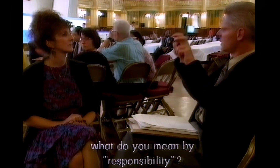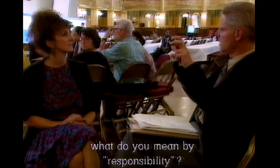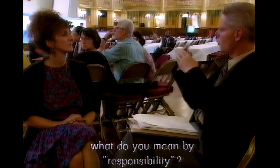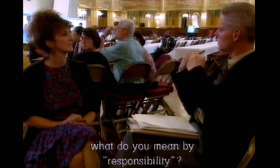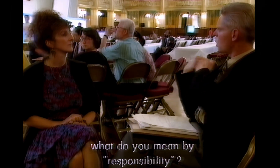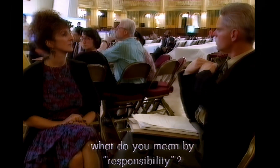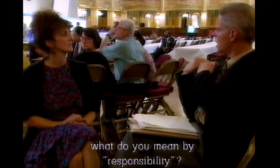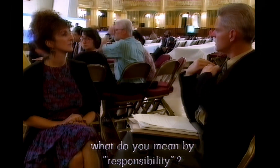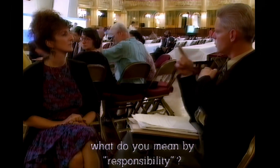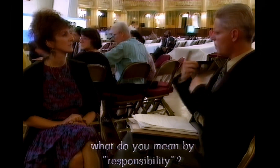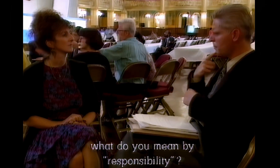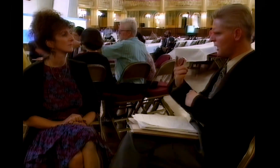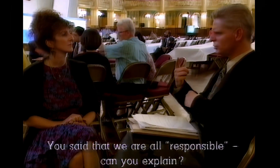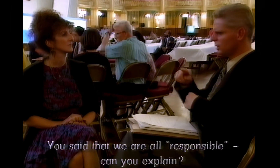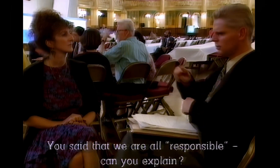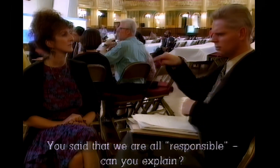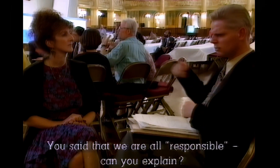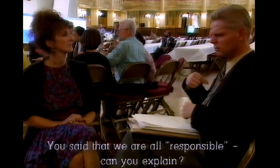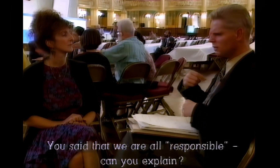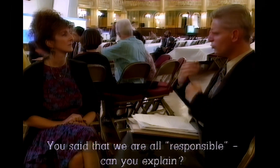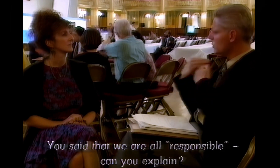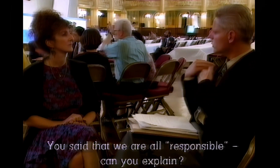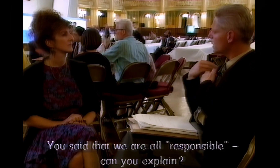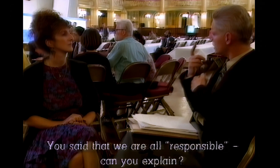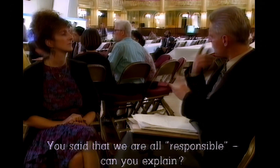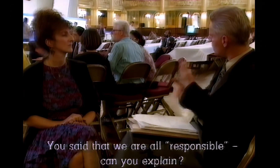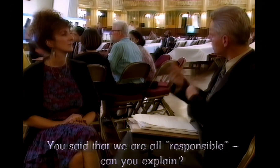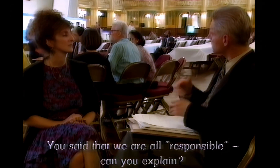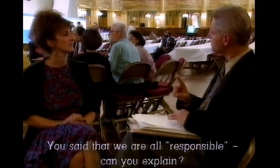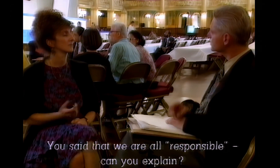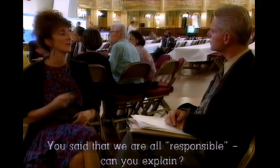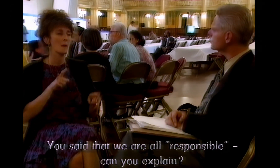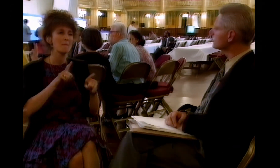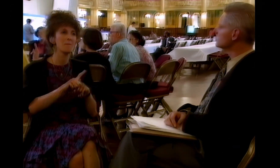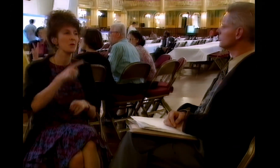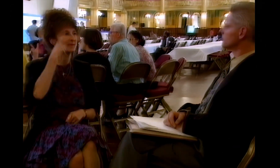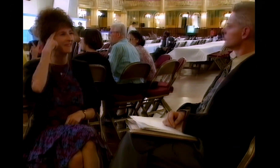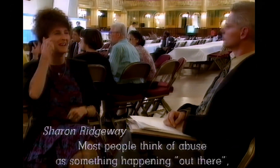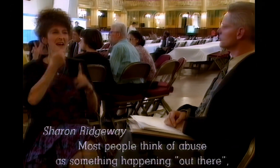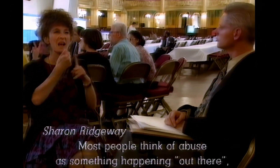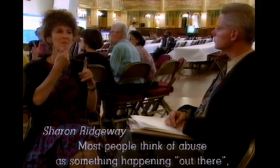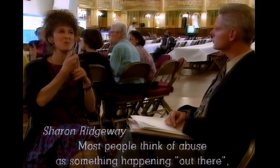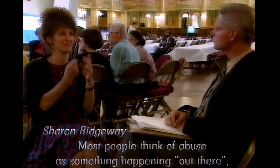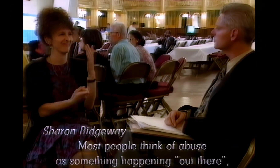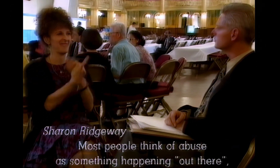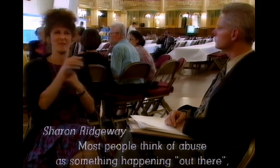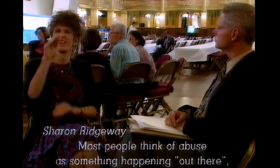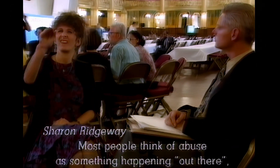by this word responsibility? Well, you did say that we are all responsible. Can you explain? Well, most people think of abuse as